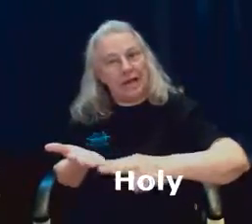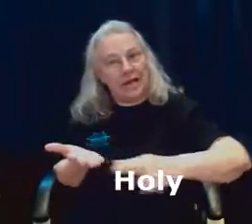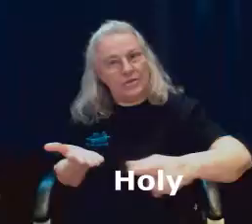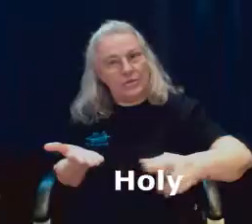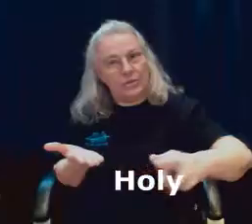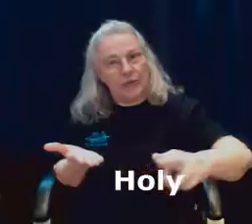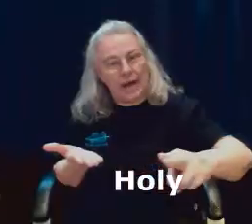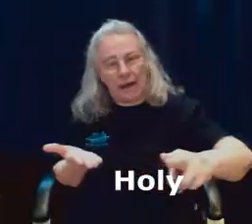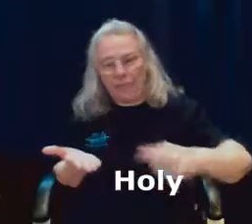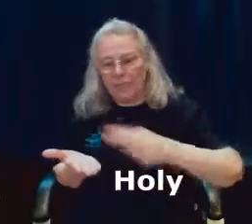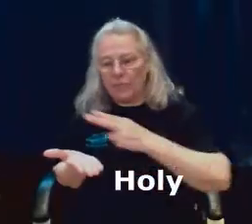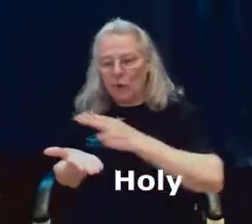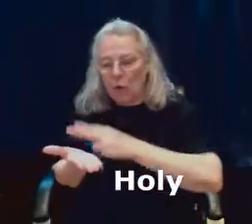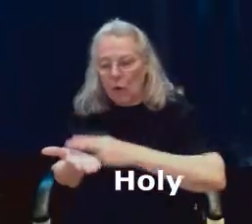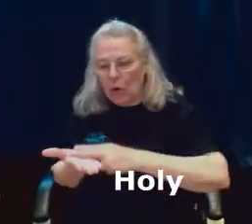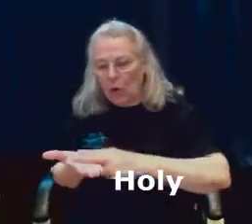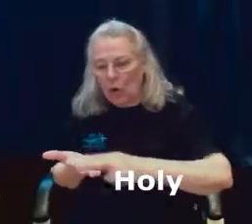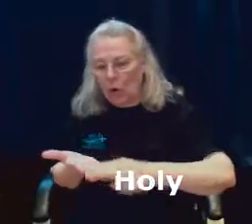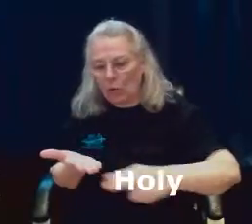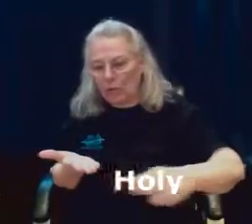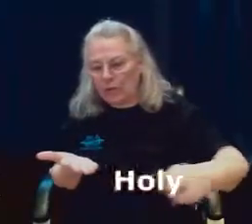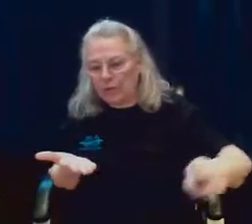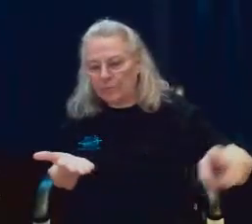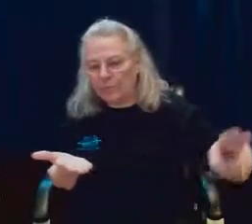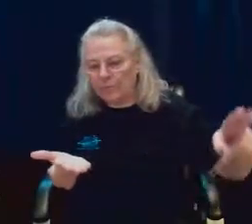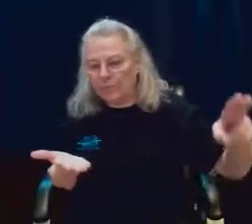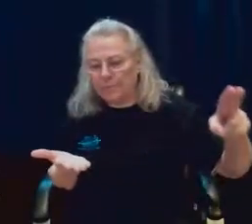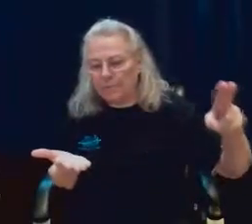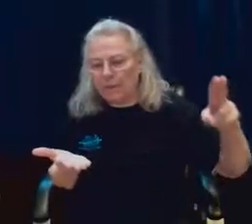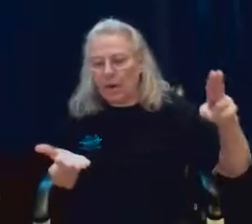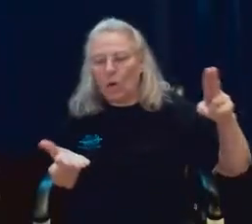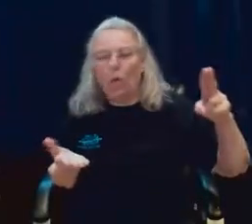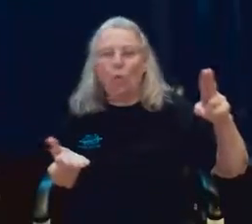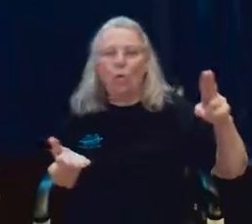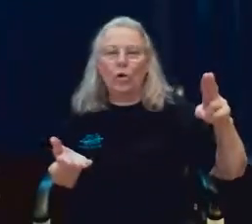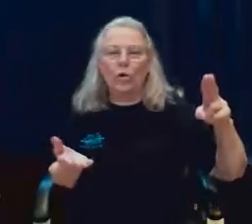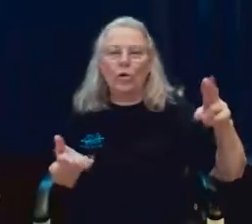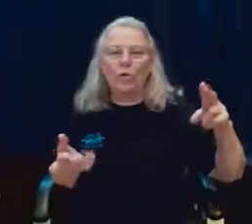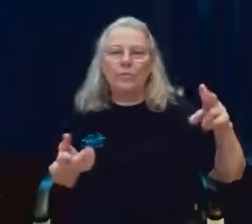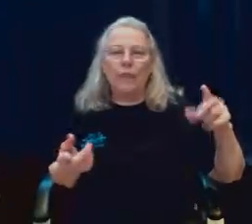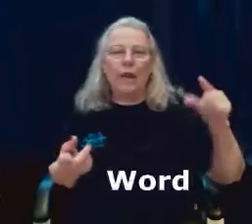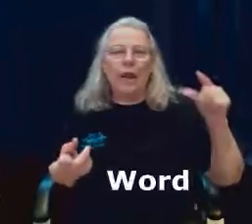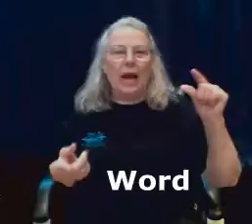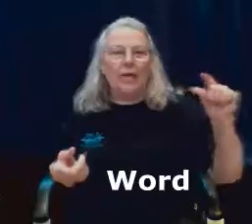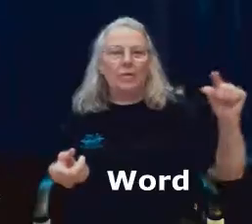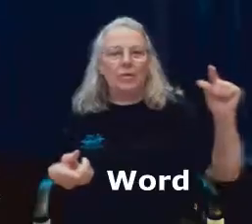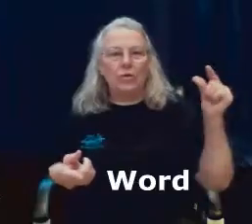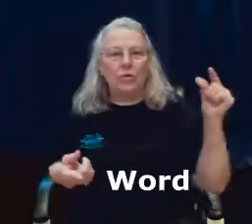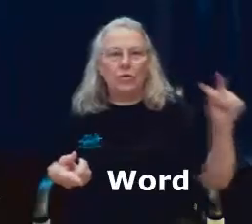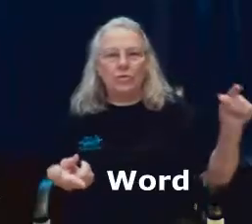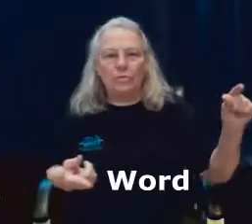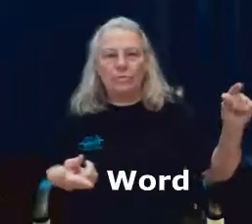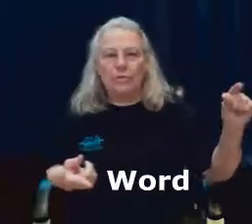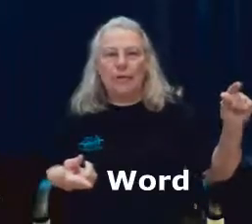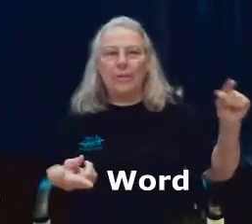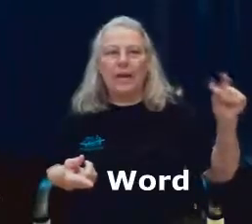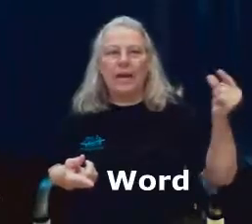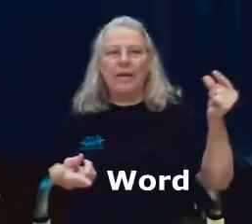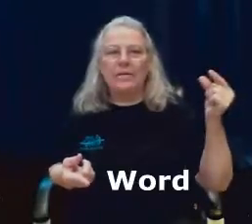take it straight out. Holy. Word, and your dominant hand is